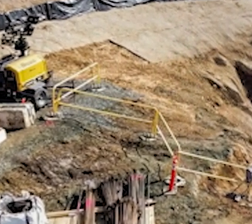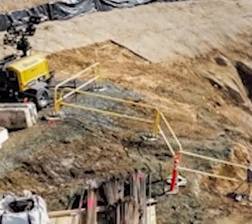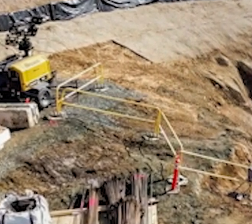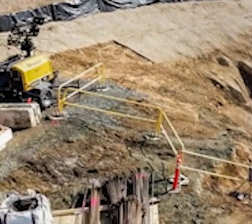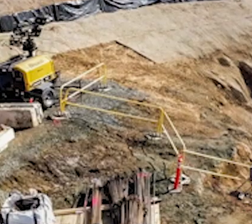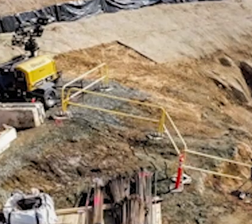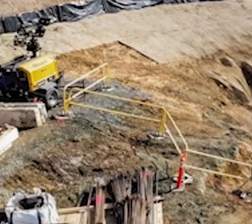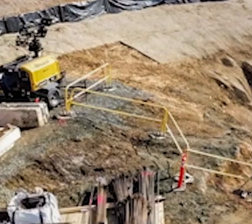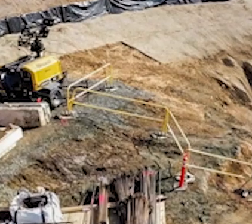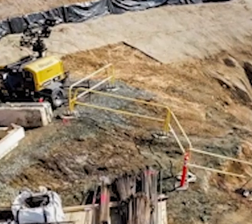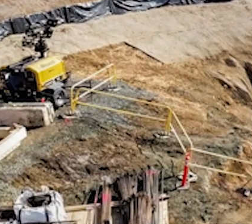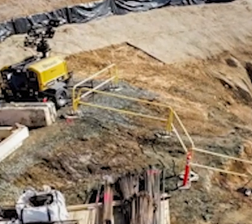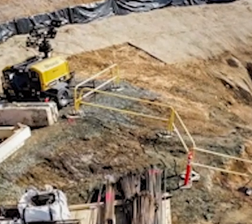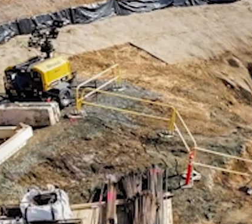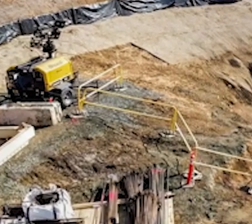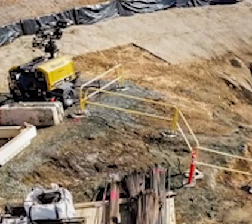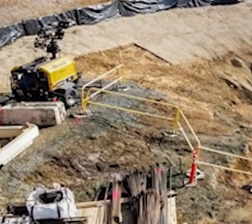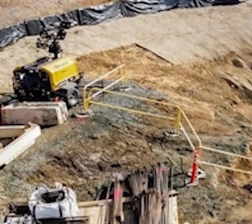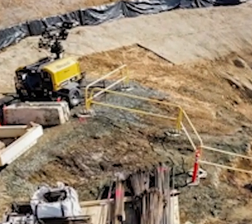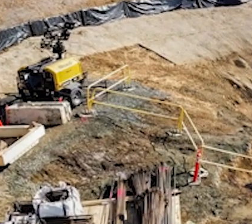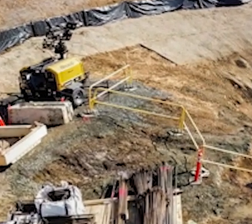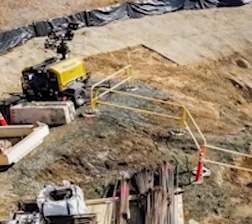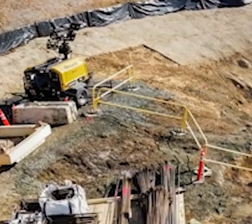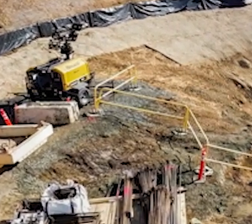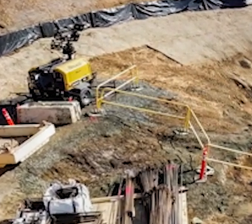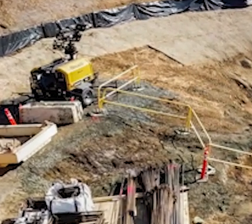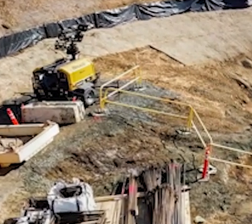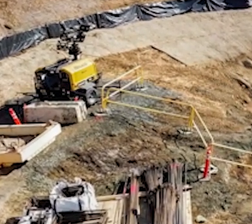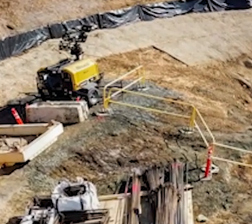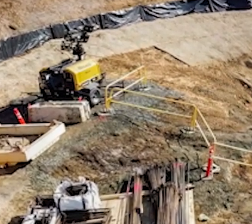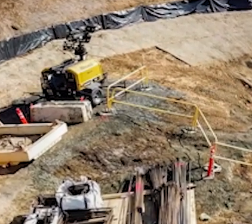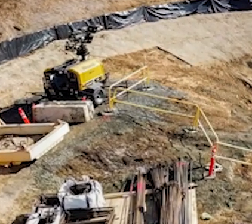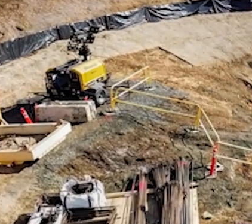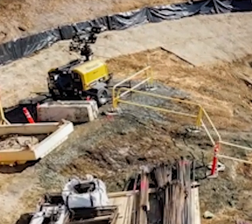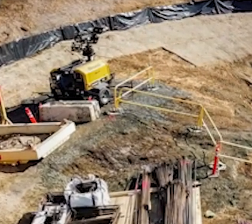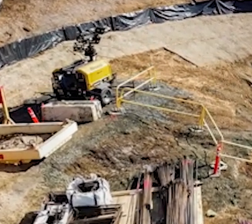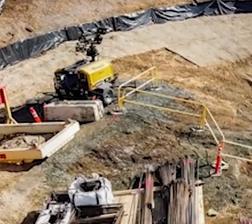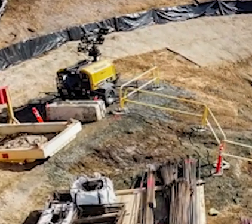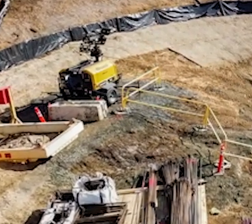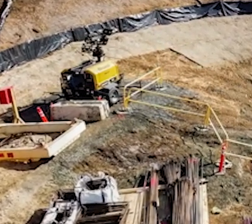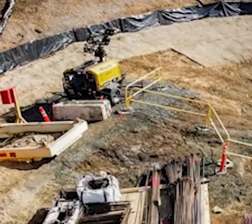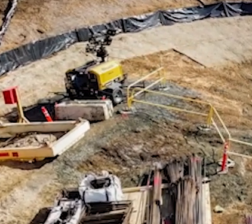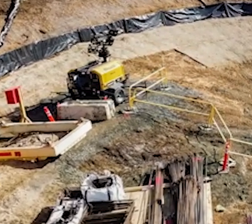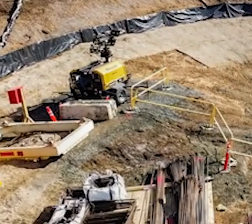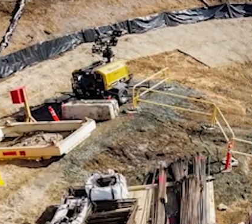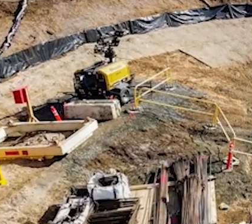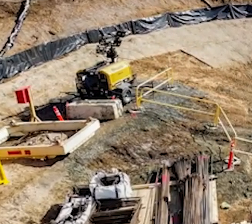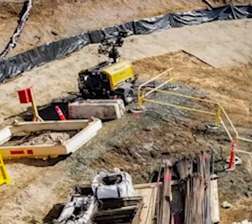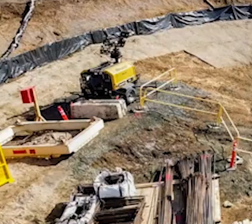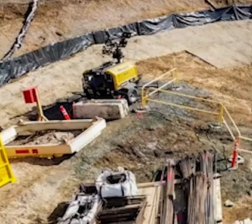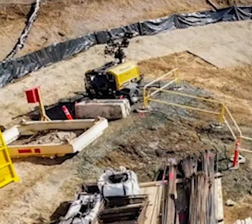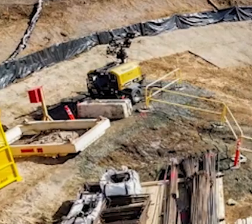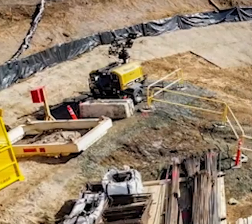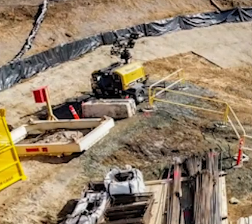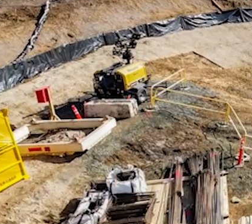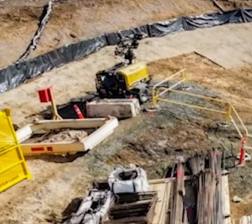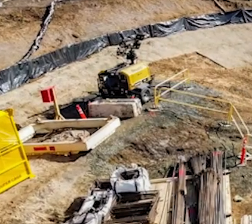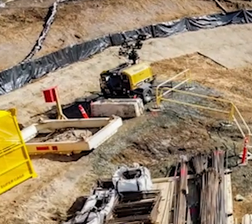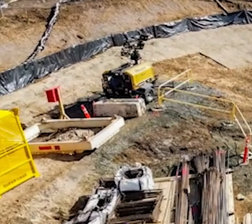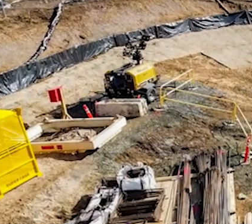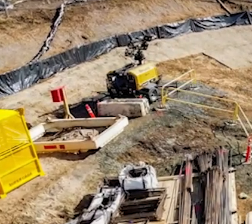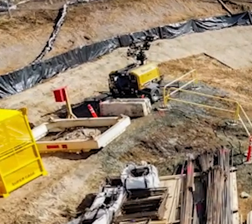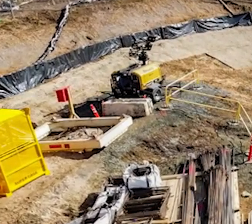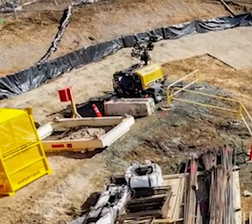a bold step toward enhancing the safety and resilience of Ellicott City through this extraordinary effort. Due to